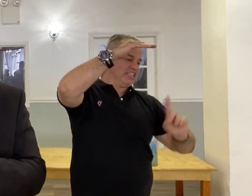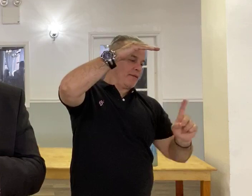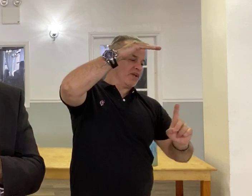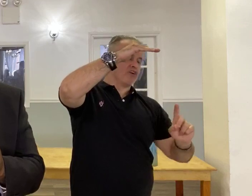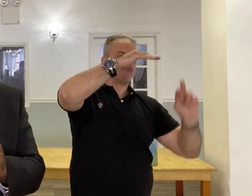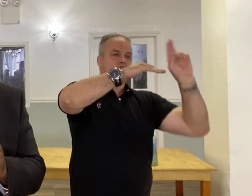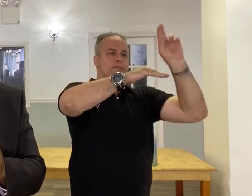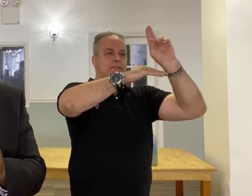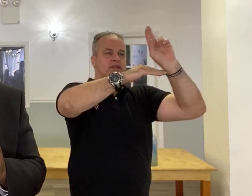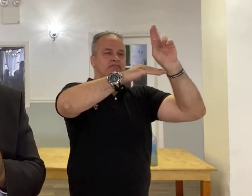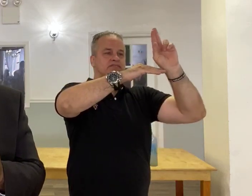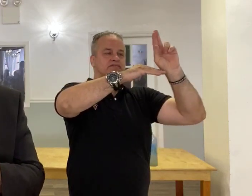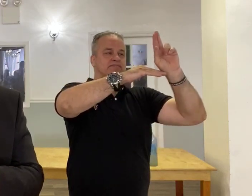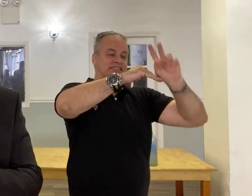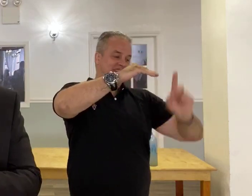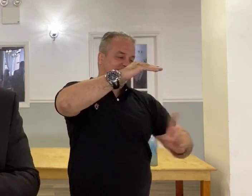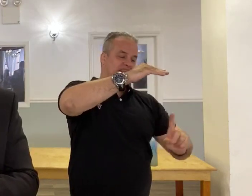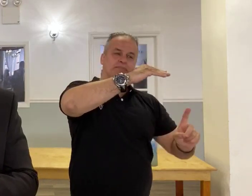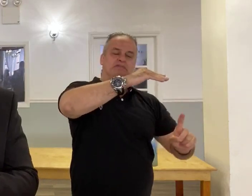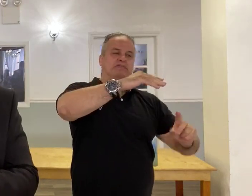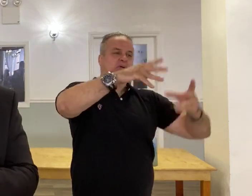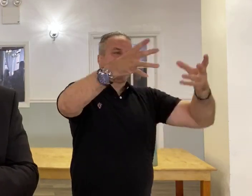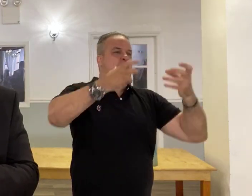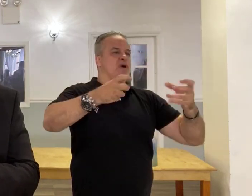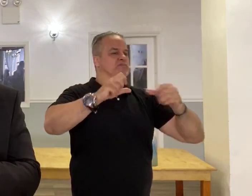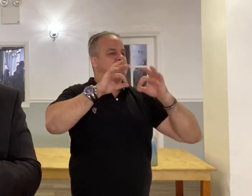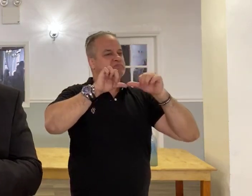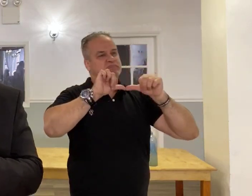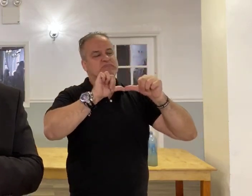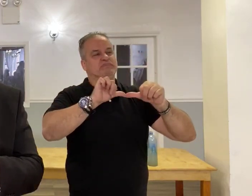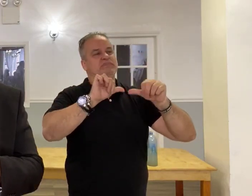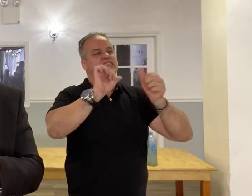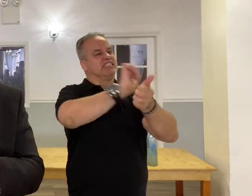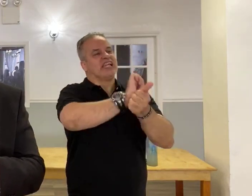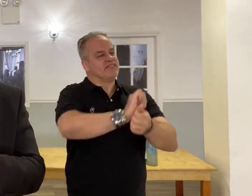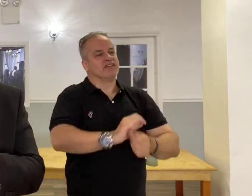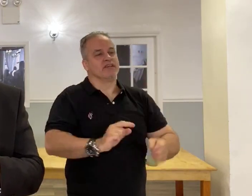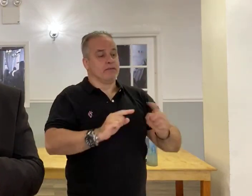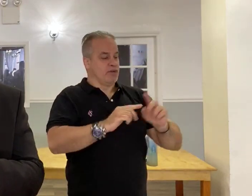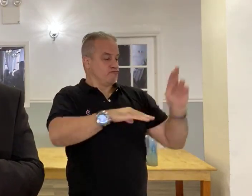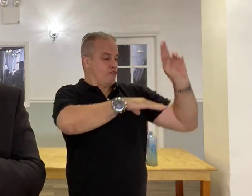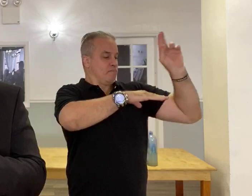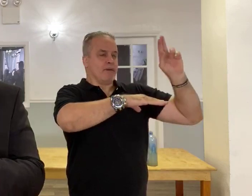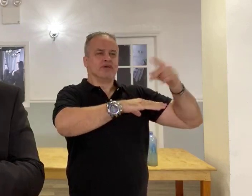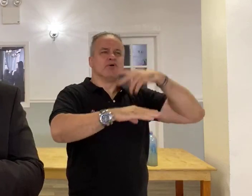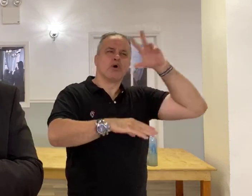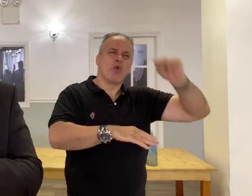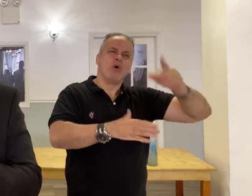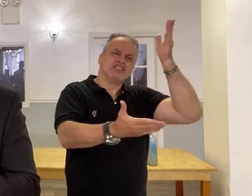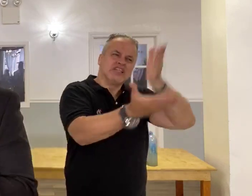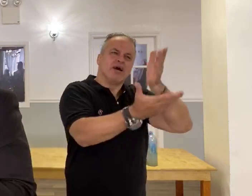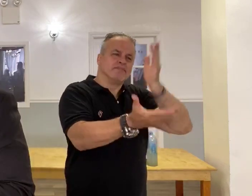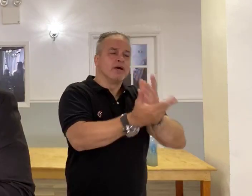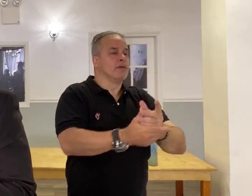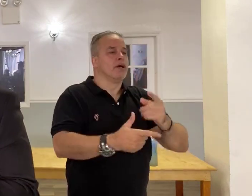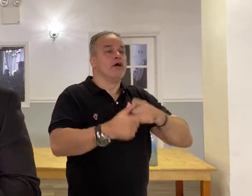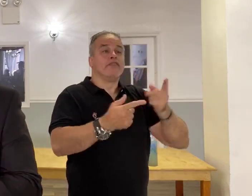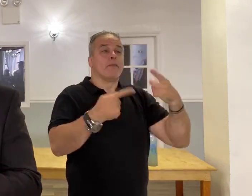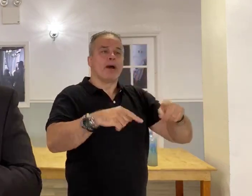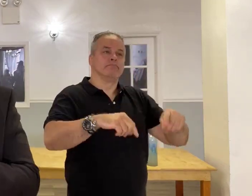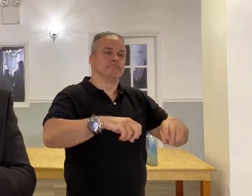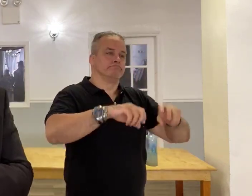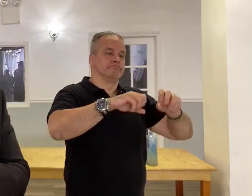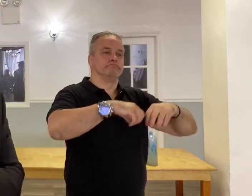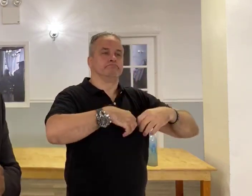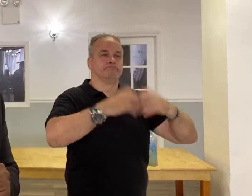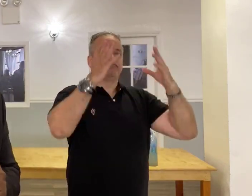where well over 200,000 of American troops died. Compare that, 200,000